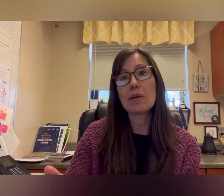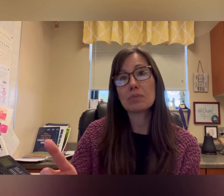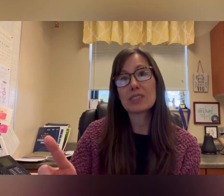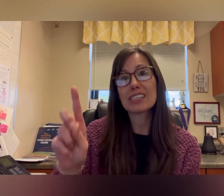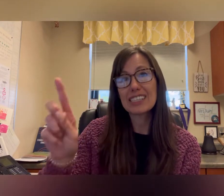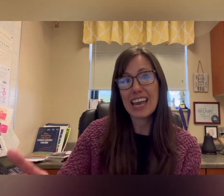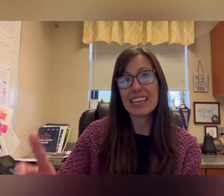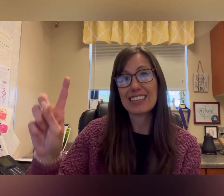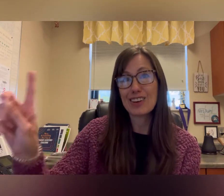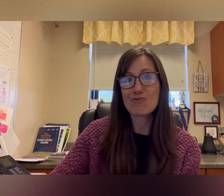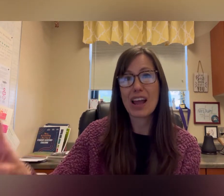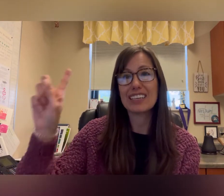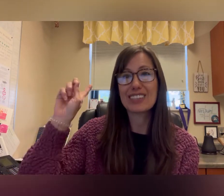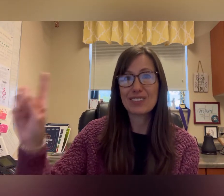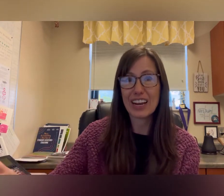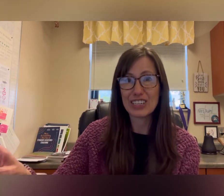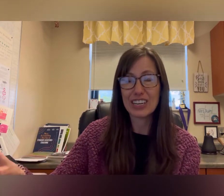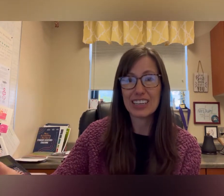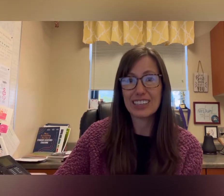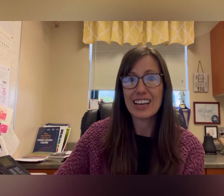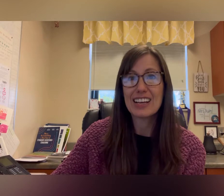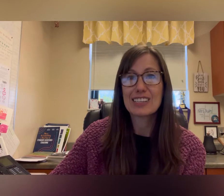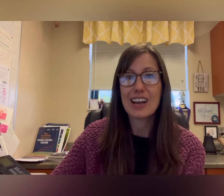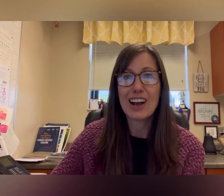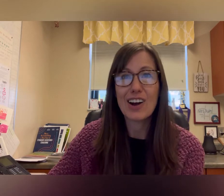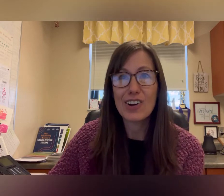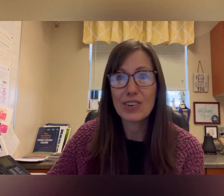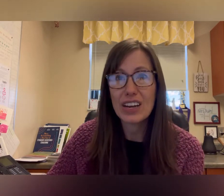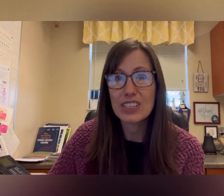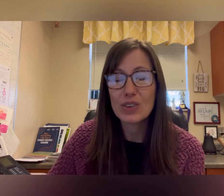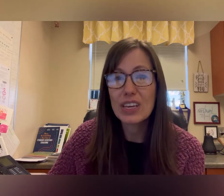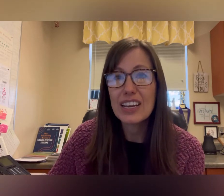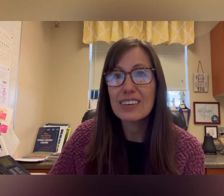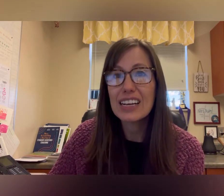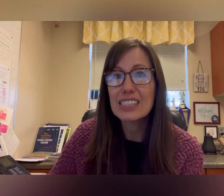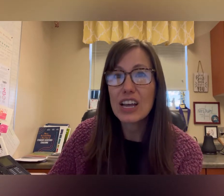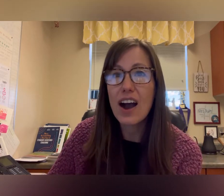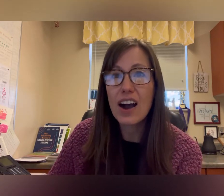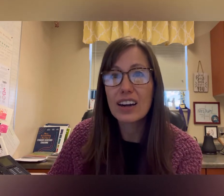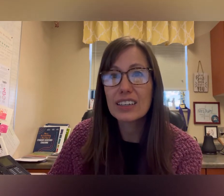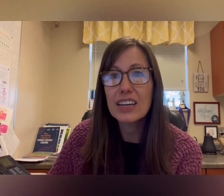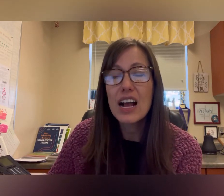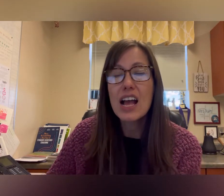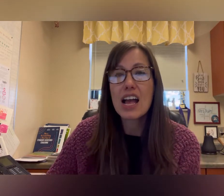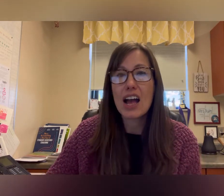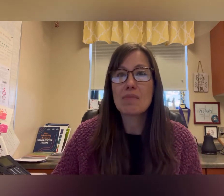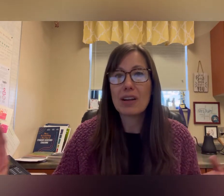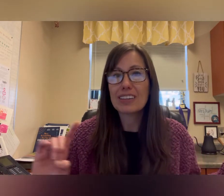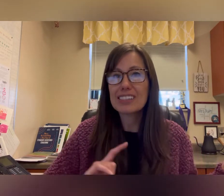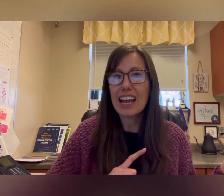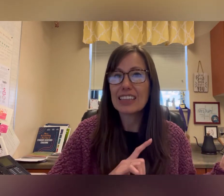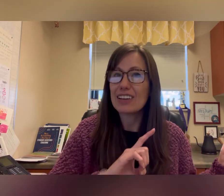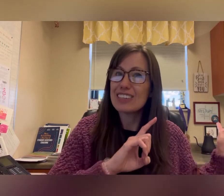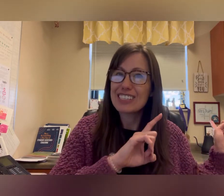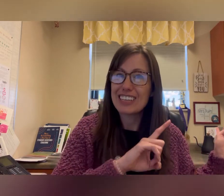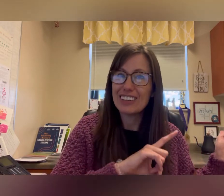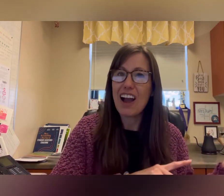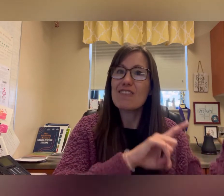to take in the right direction. All right, so here is our American Sign Language skill of the